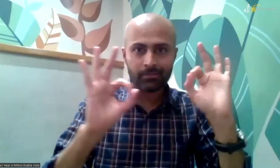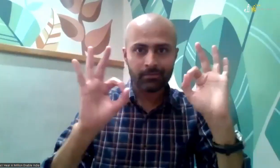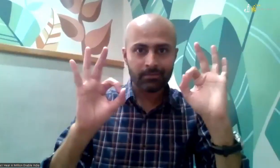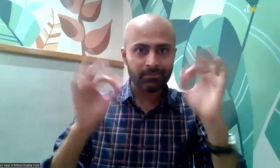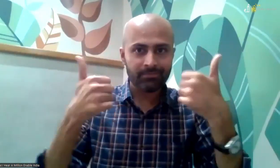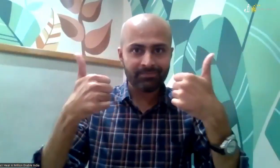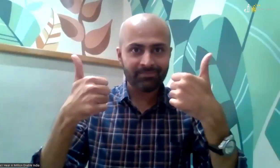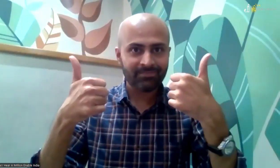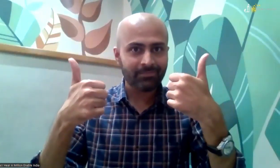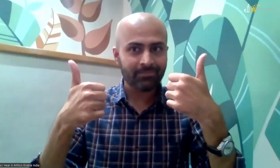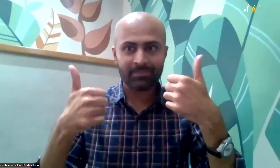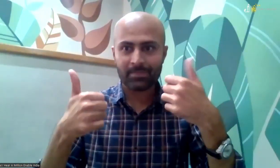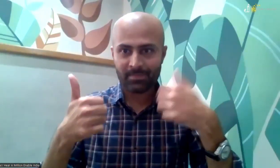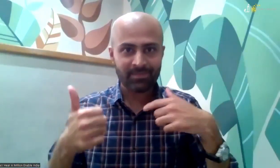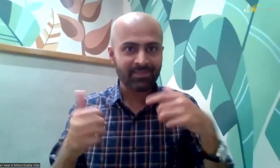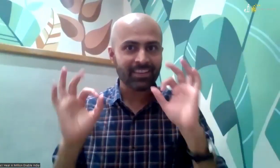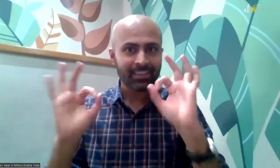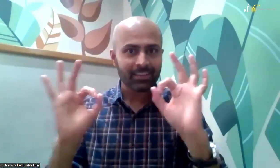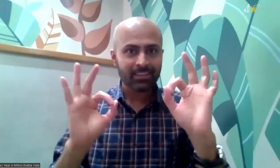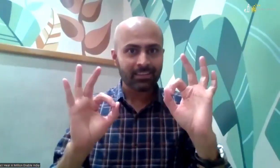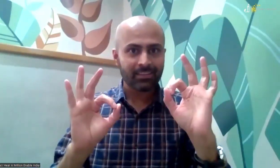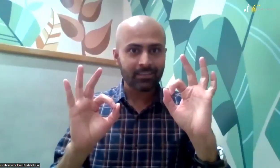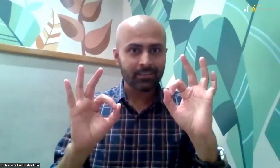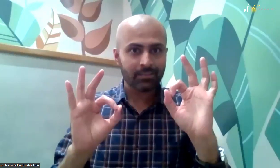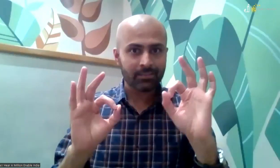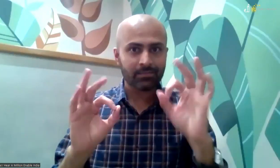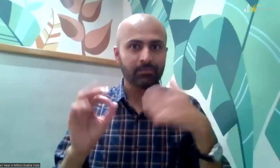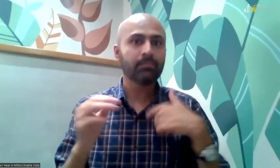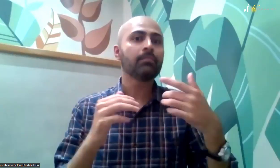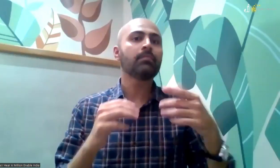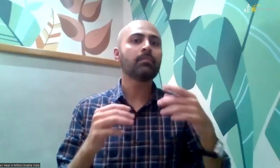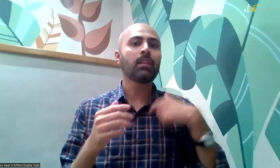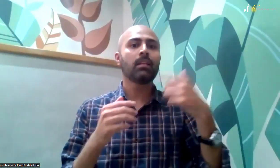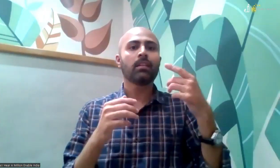Hello, everyone. Hello, I Hello, hope everyone's doing good.